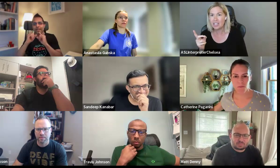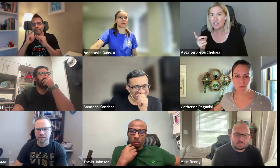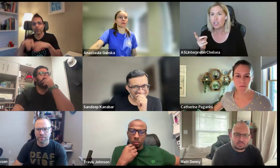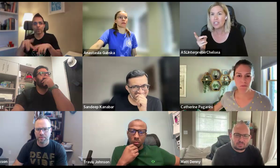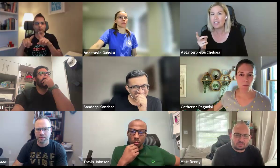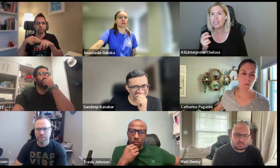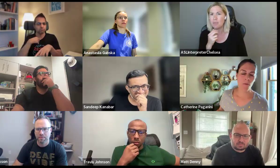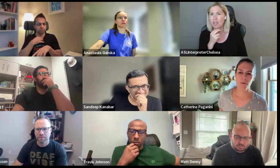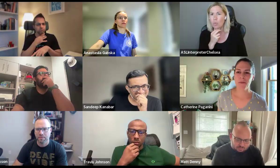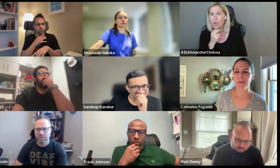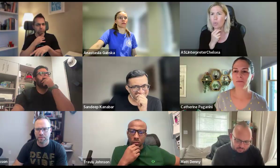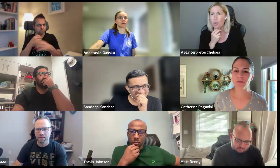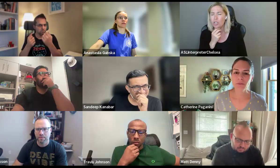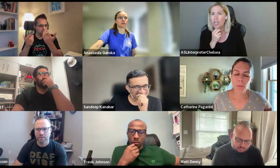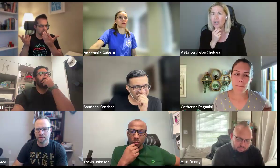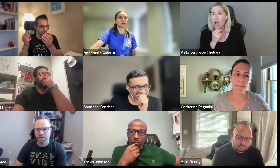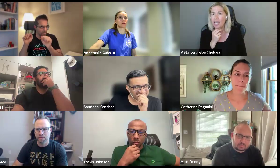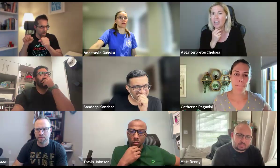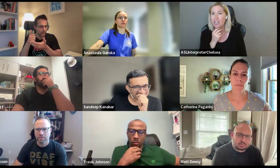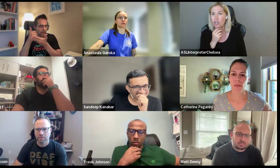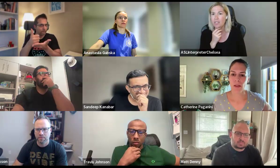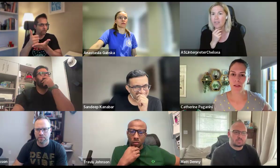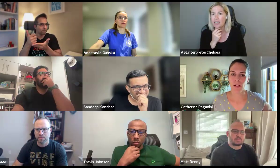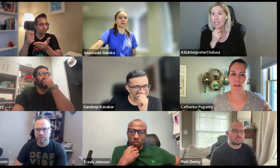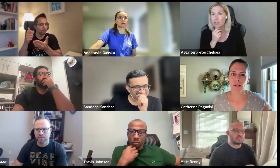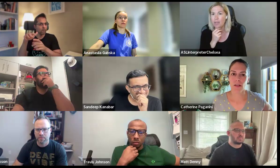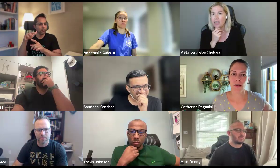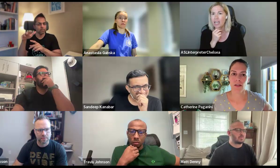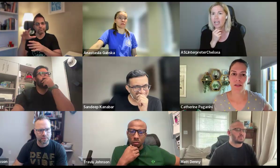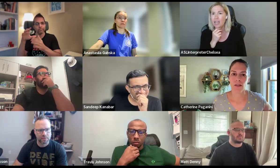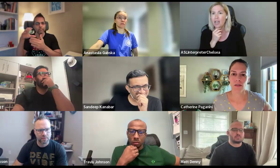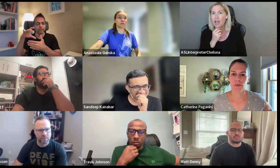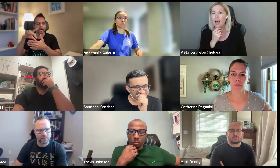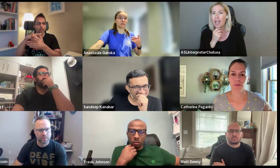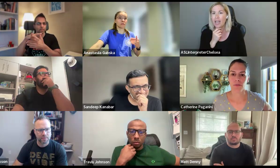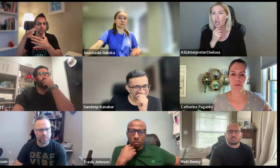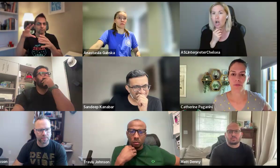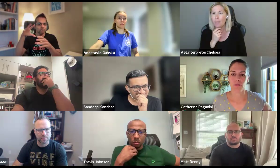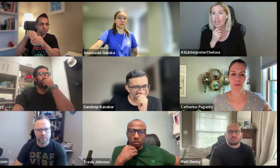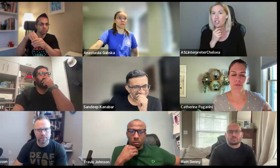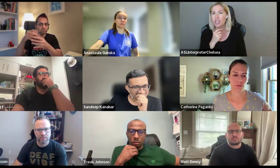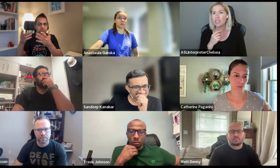Yeah, so just this is Milad, when we're talking in terms of accessibility and